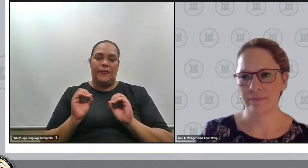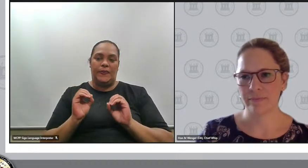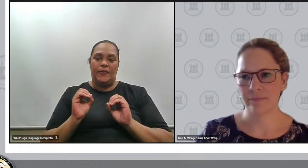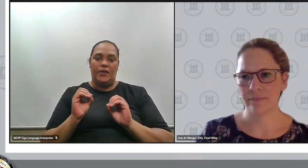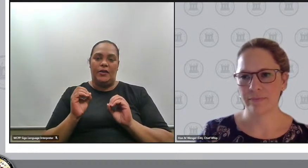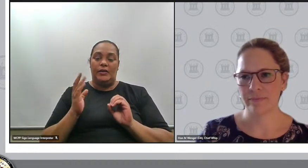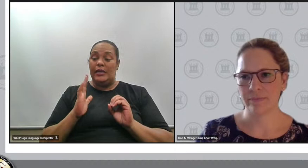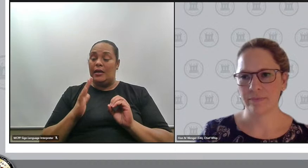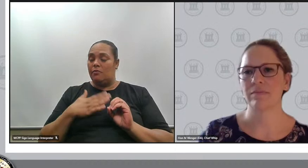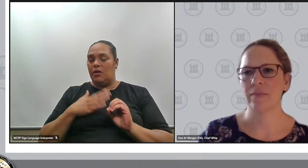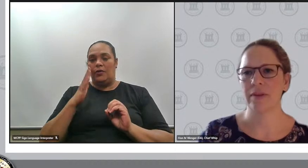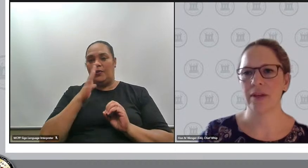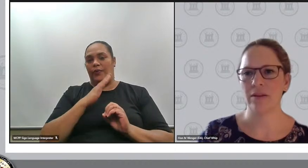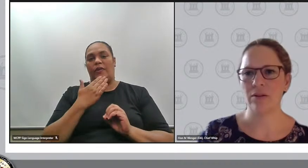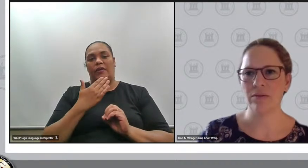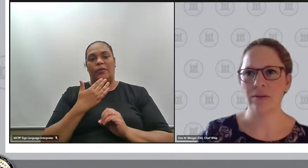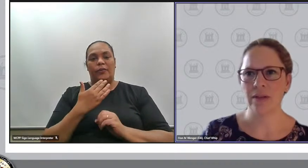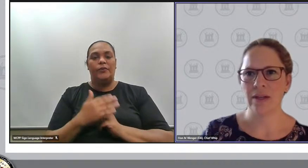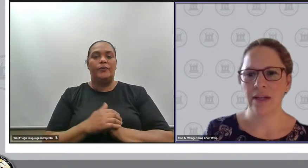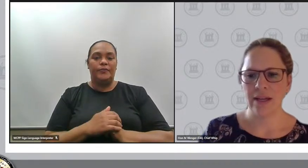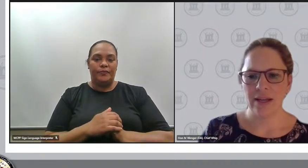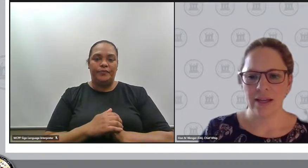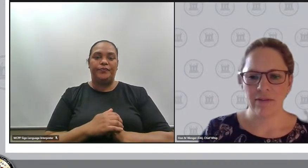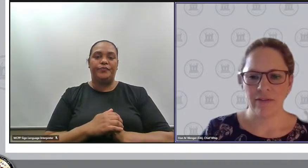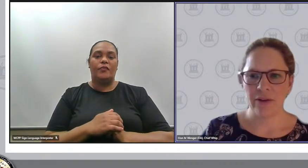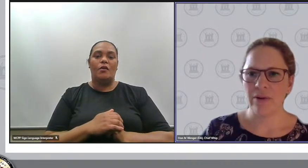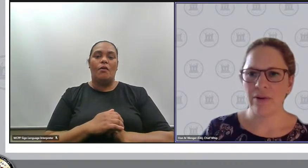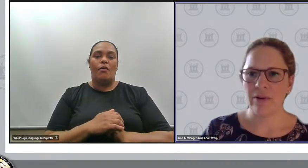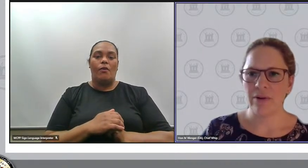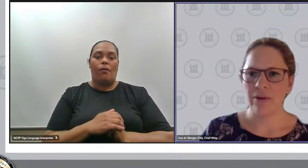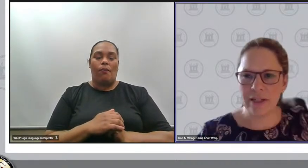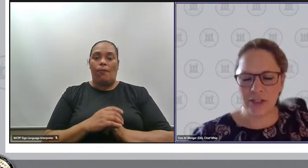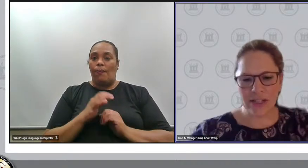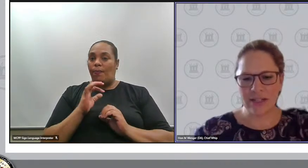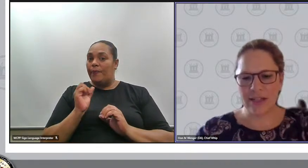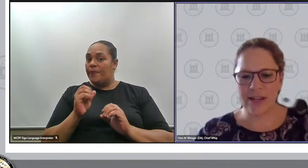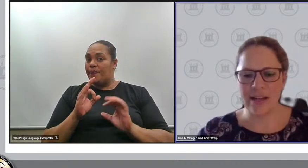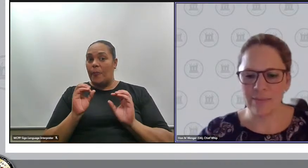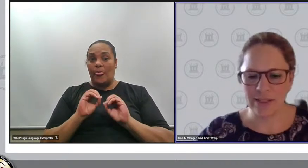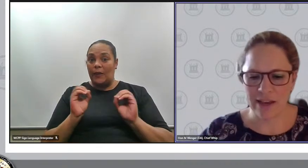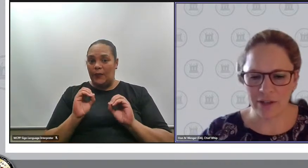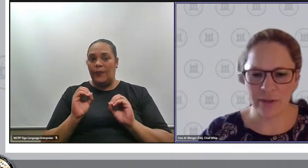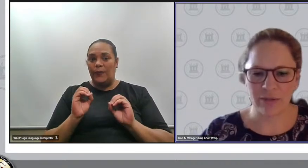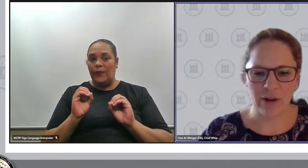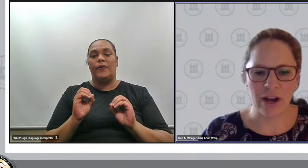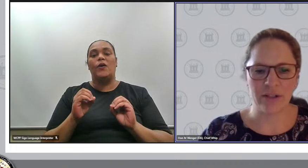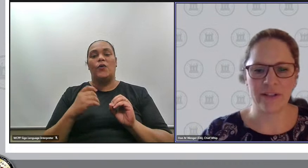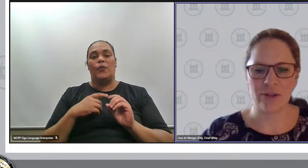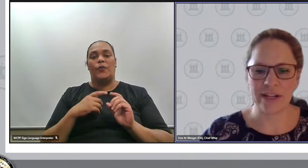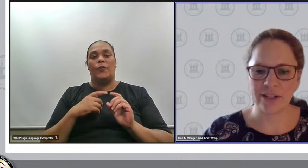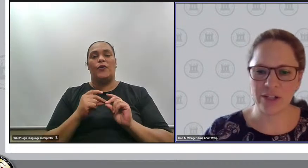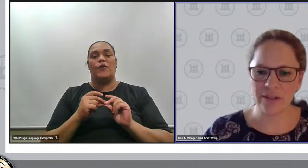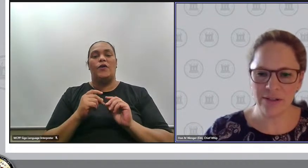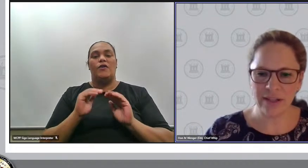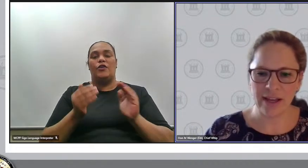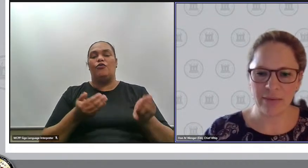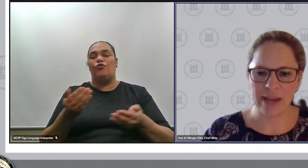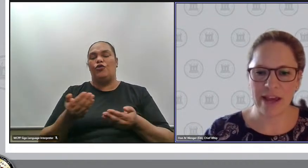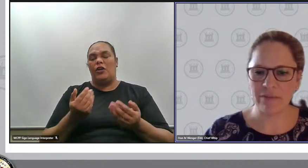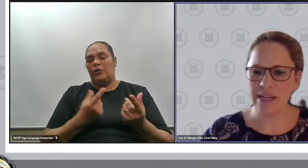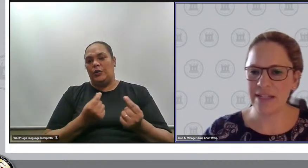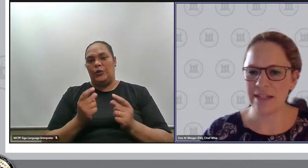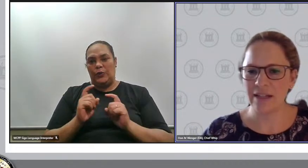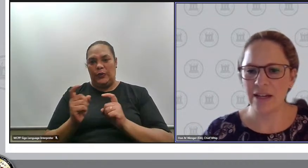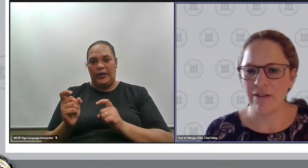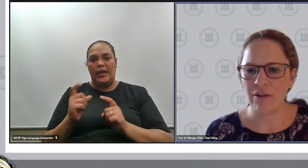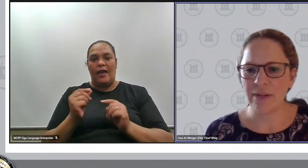my side, Chair. Thank you. Thank you. If there are no apologies, then let's have a quick round of introductions. We